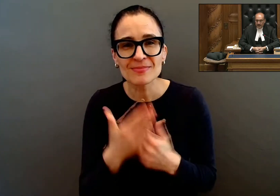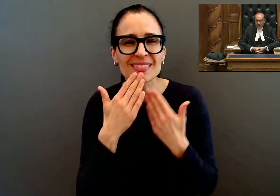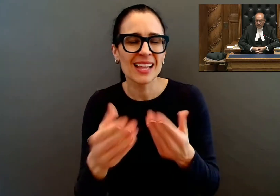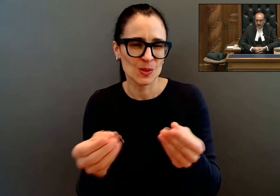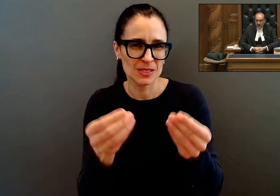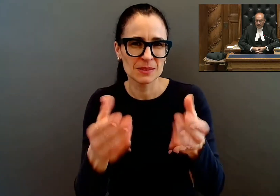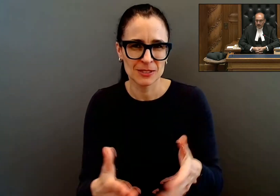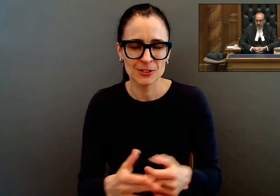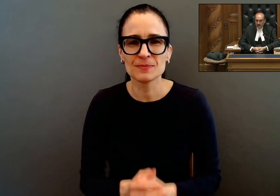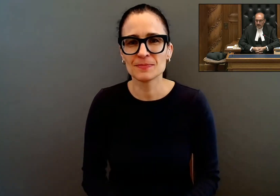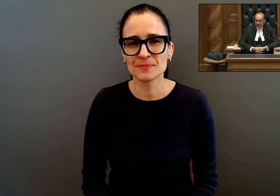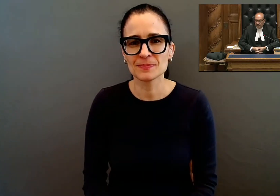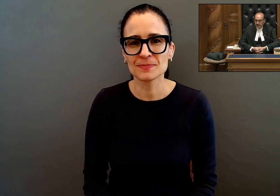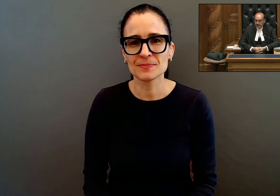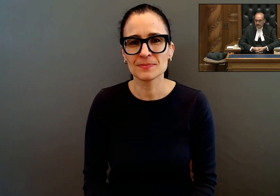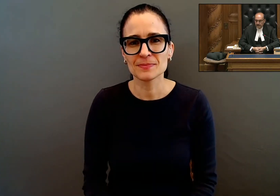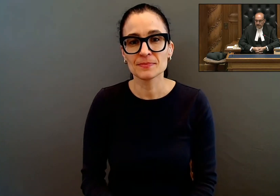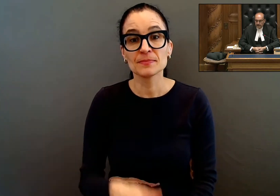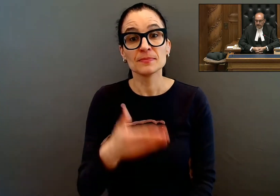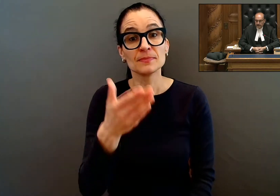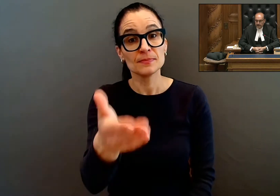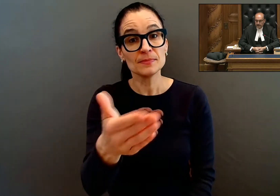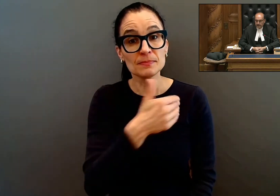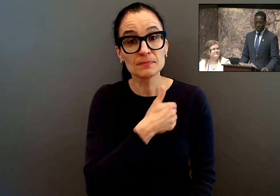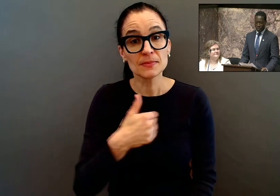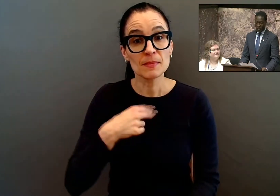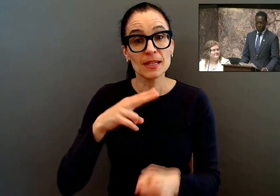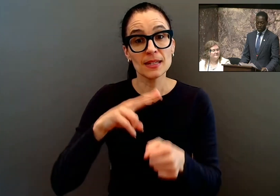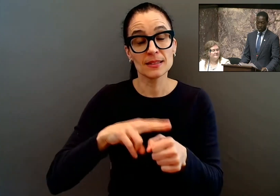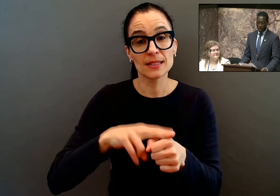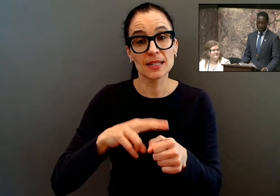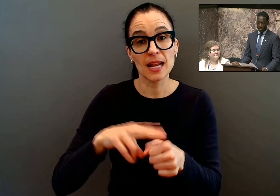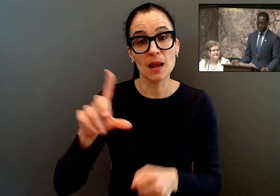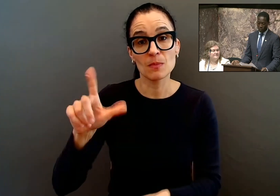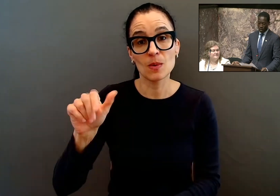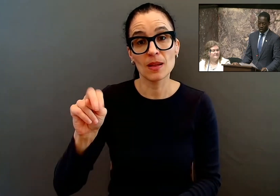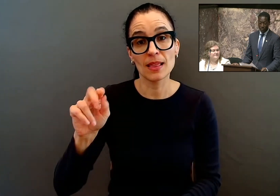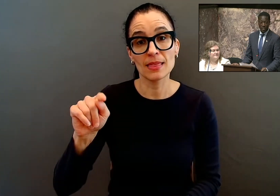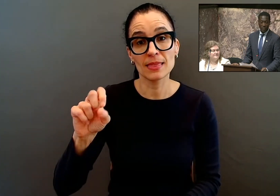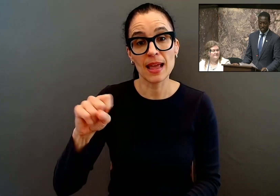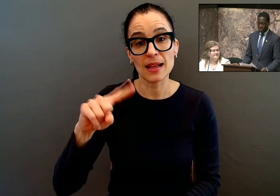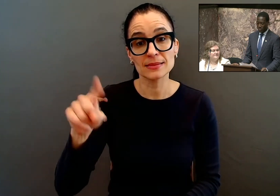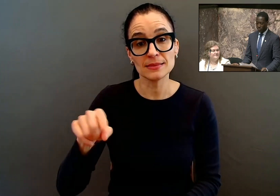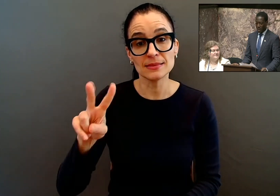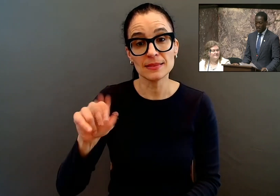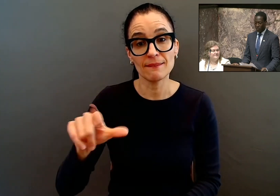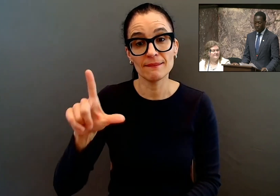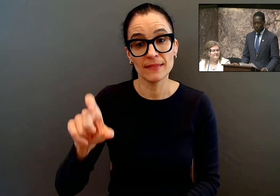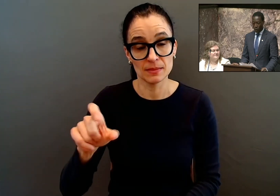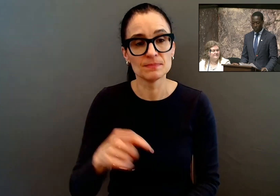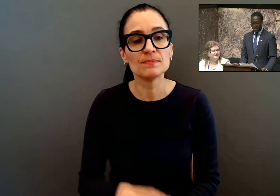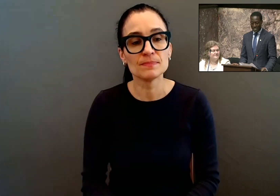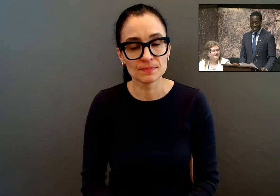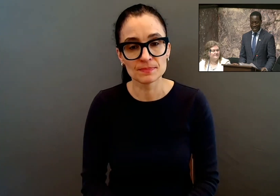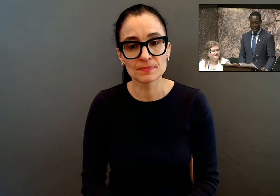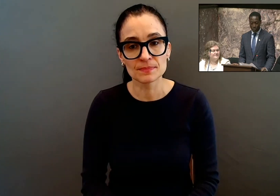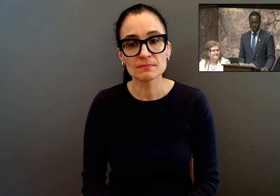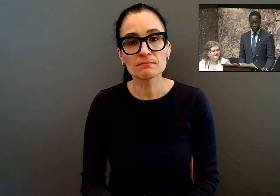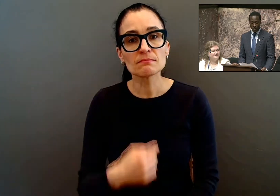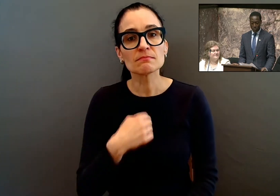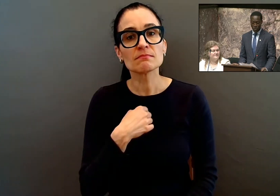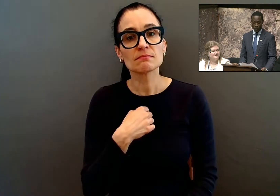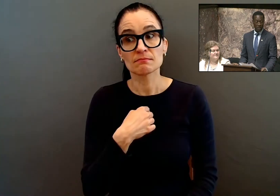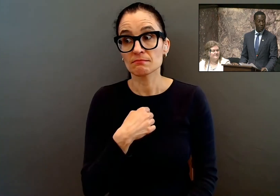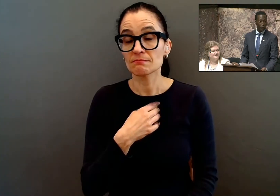Member for Nanaimo Lansdale. Thank you, Mr. Speaker. I rise to share a story not of far-off innovation, but of a bold, clean